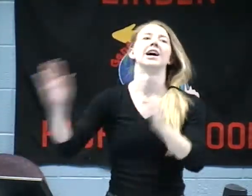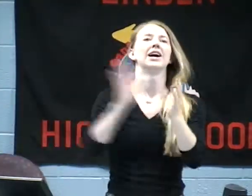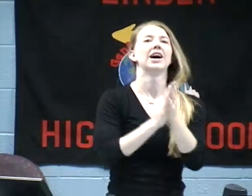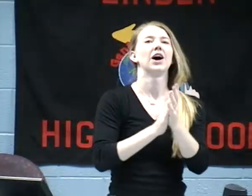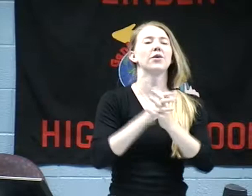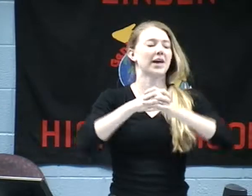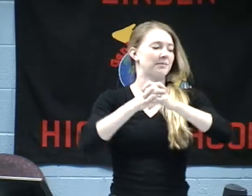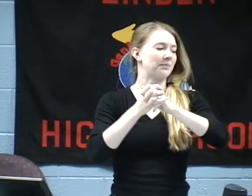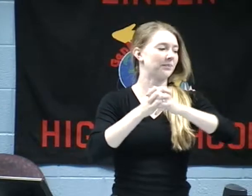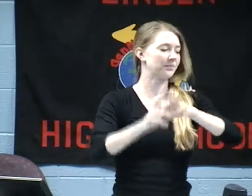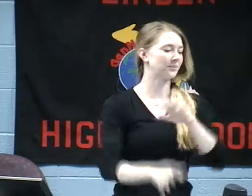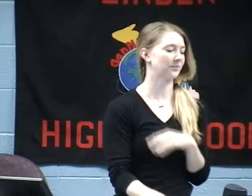Okay.